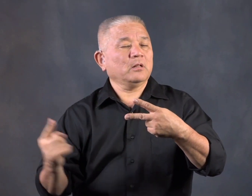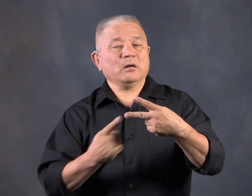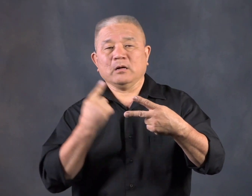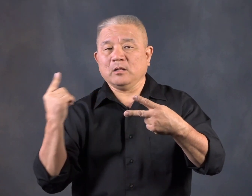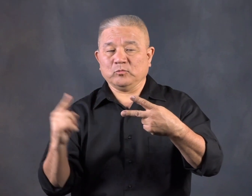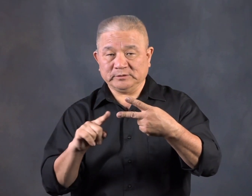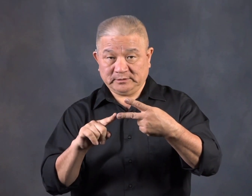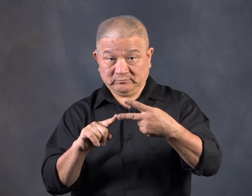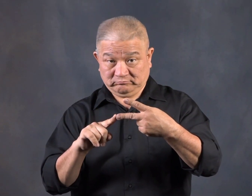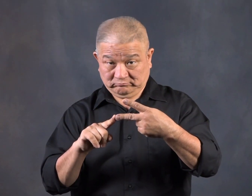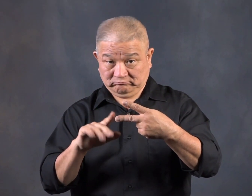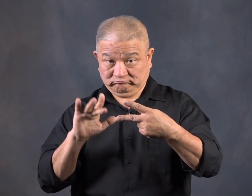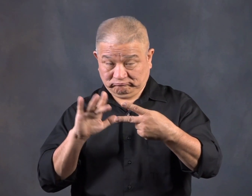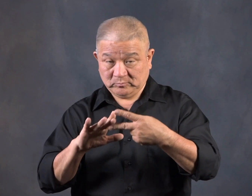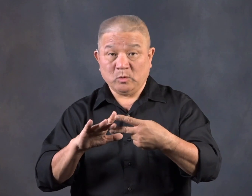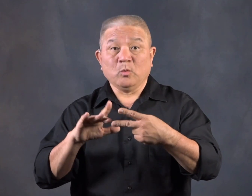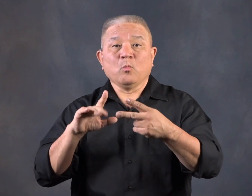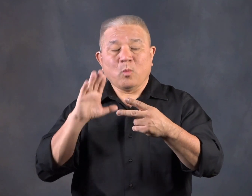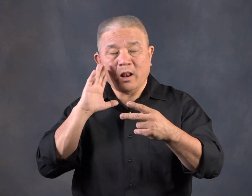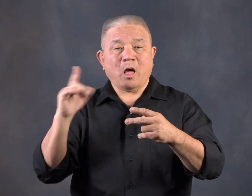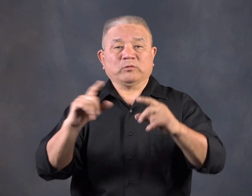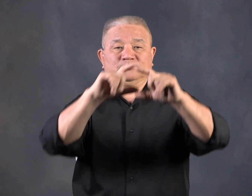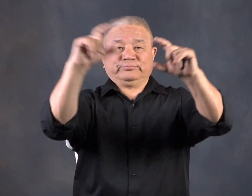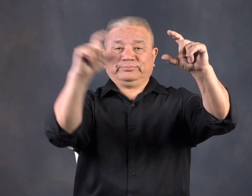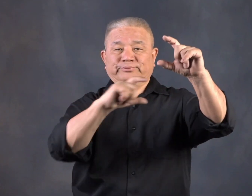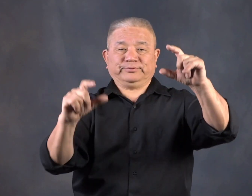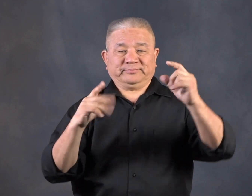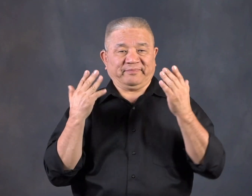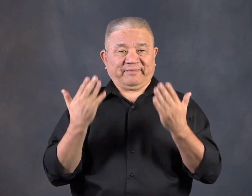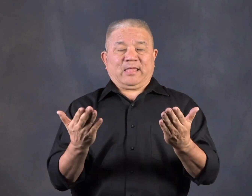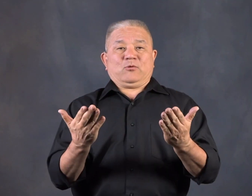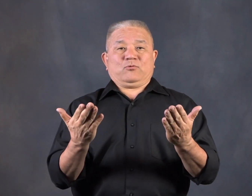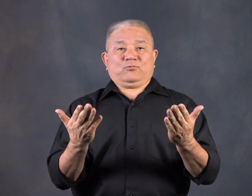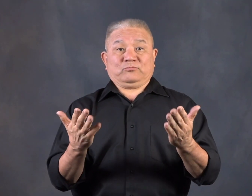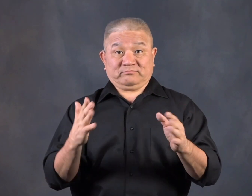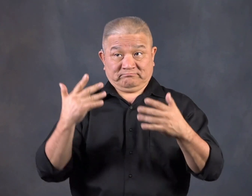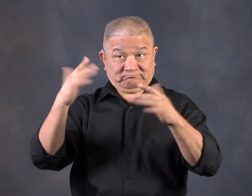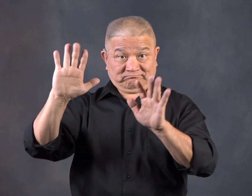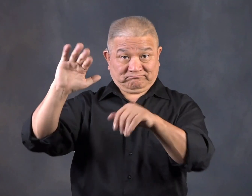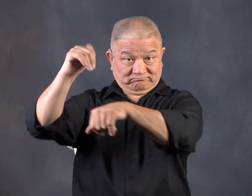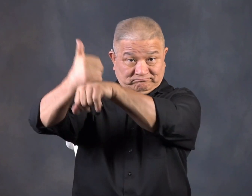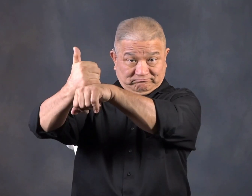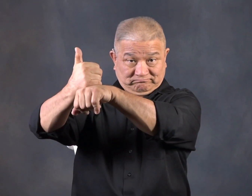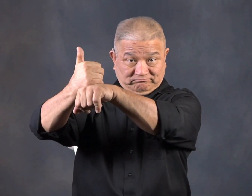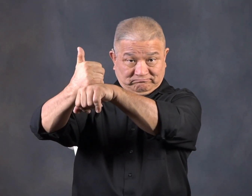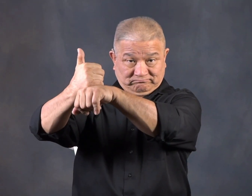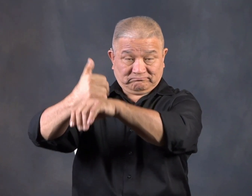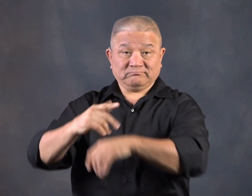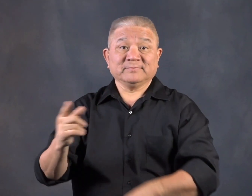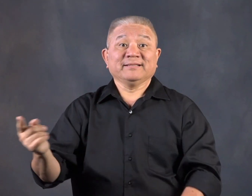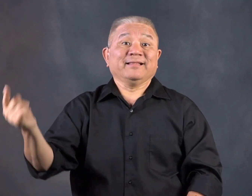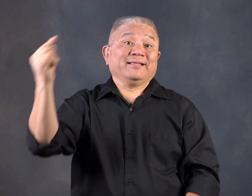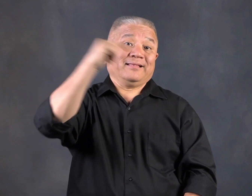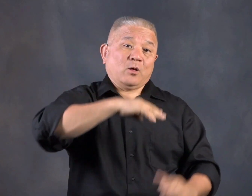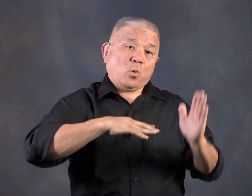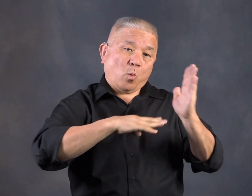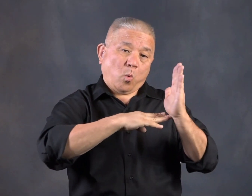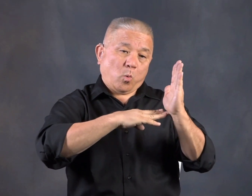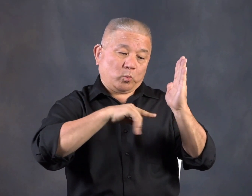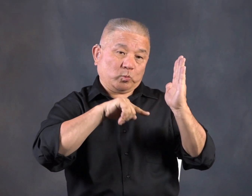on gallery view. That way you can see everybody. Once that's set, then in the bottom left corner, you